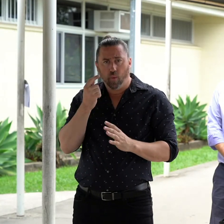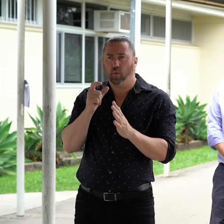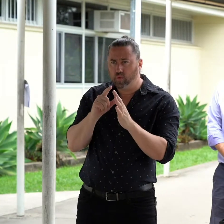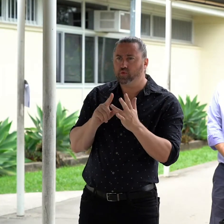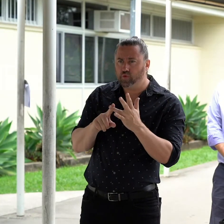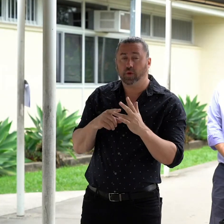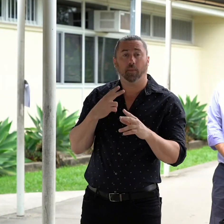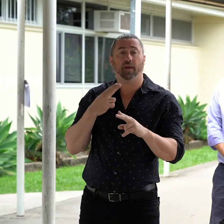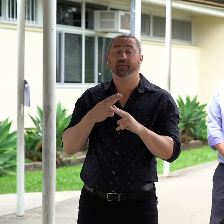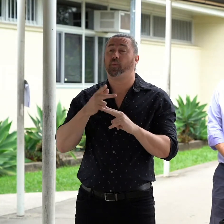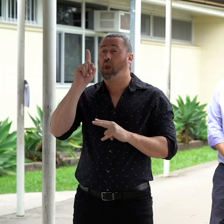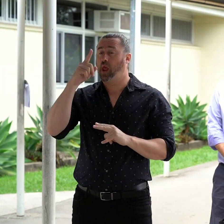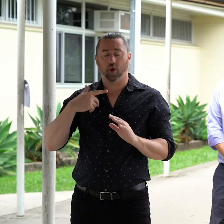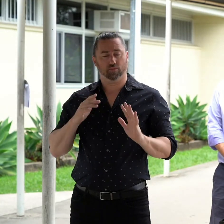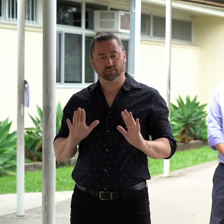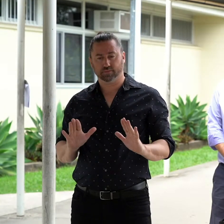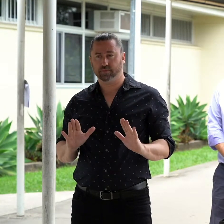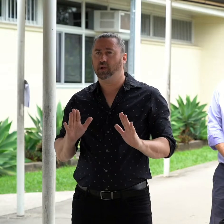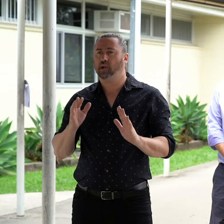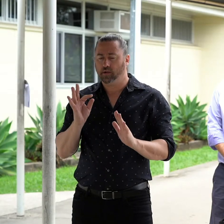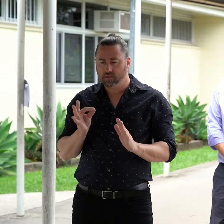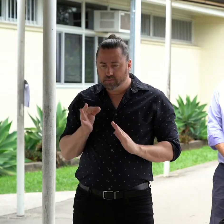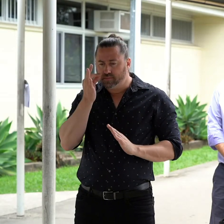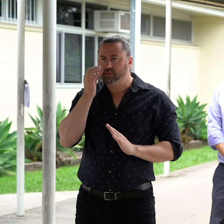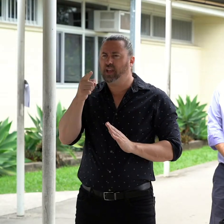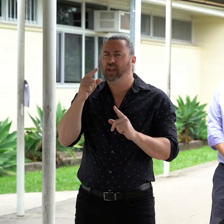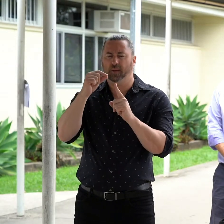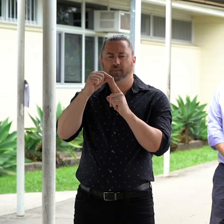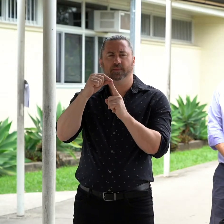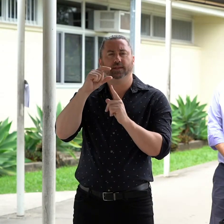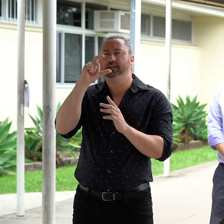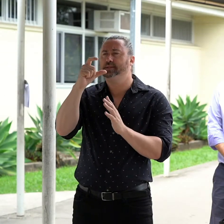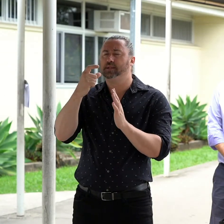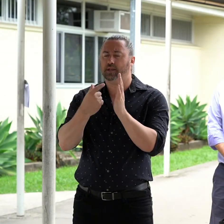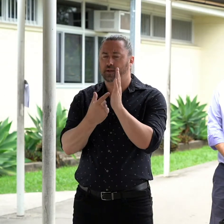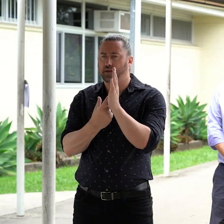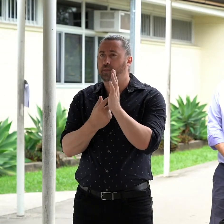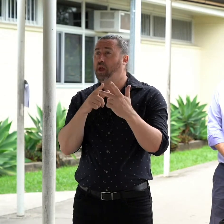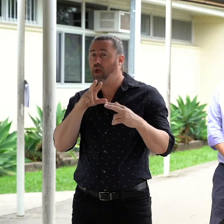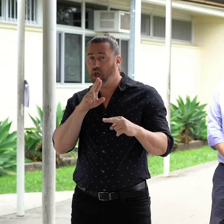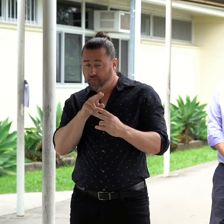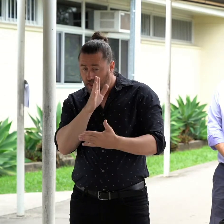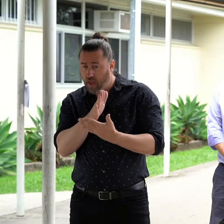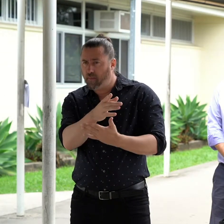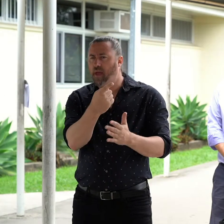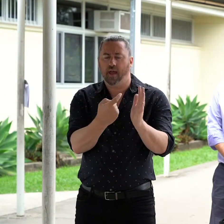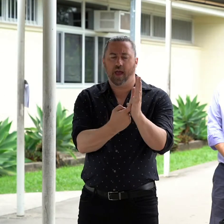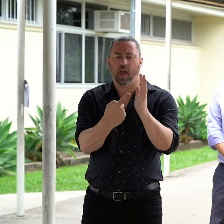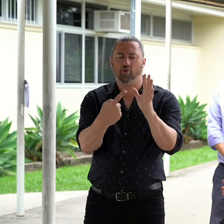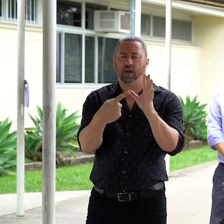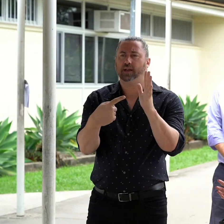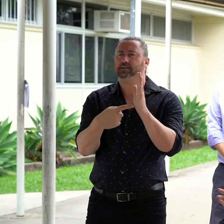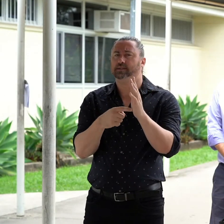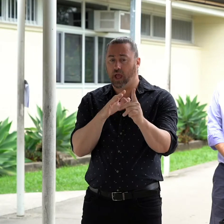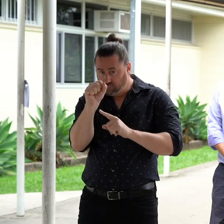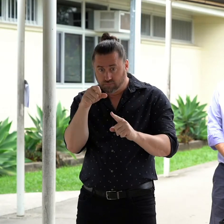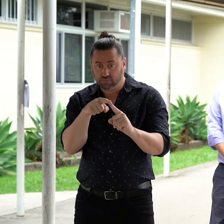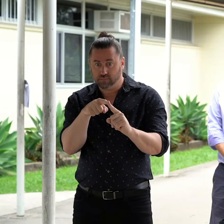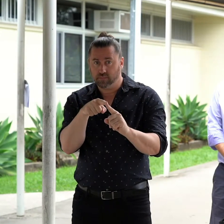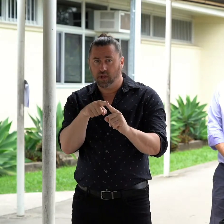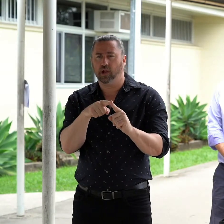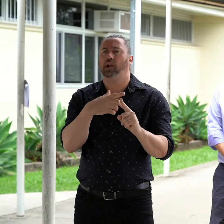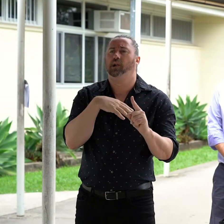stage, we are going to allow on the PCR test, because if someone was to get a positive test on a rapid antigen, they're then going to have